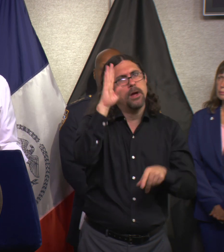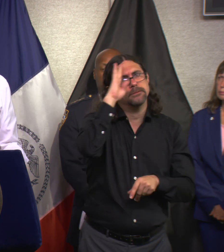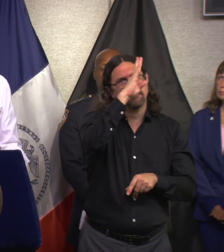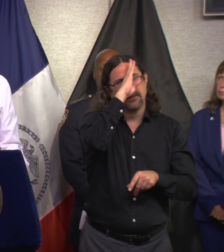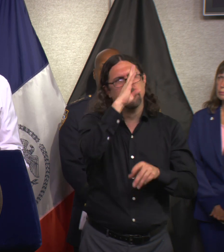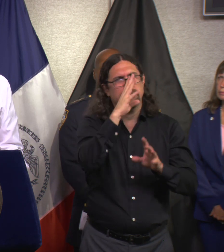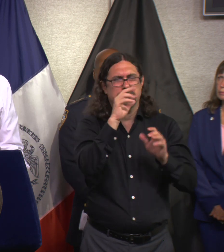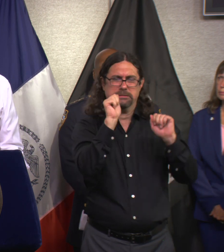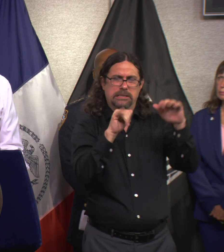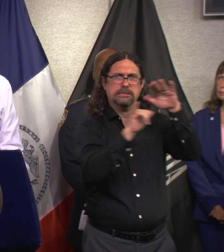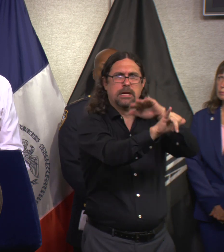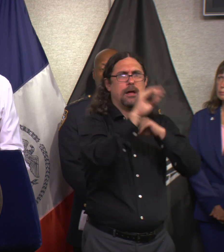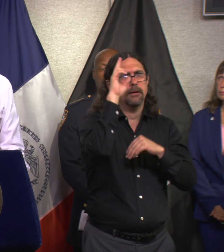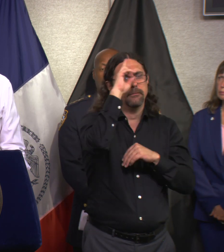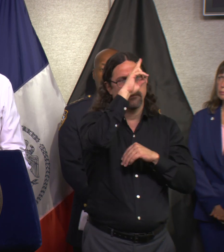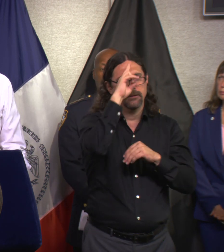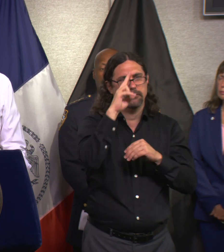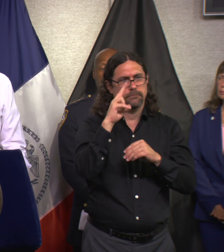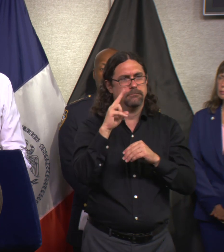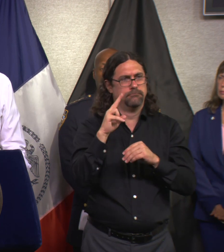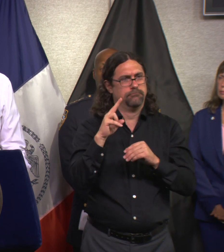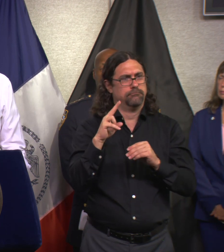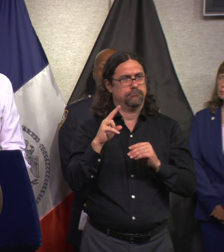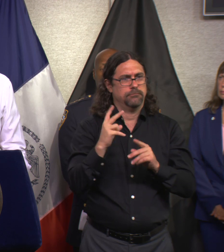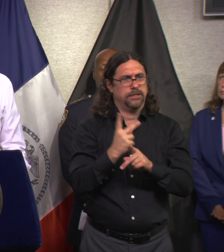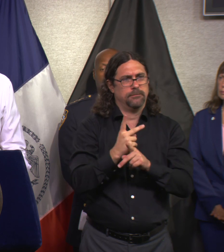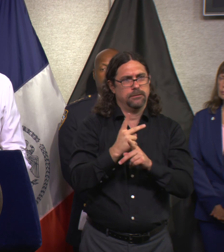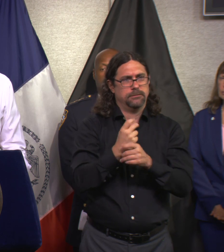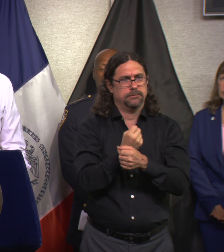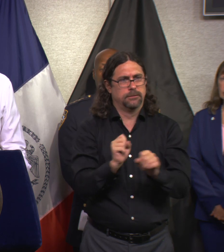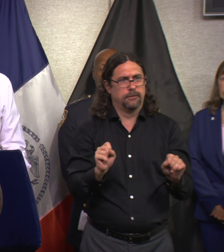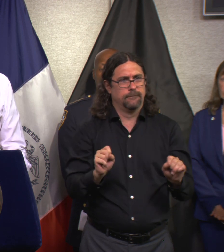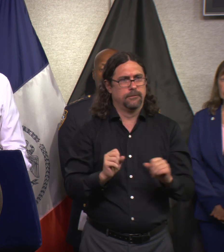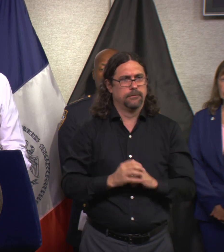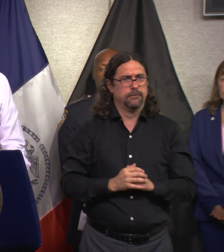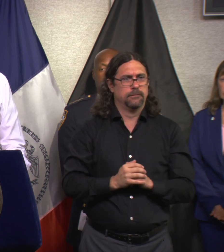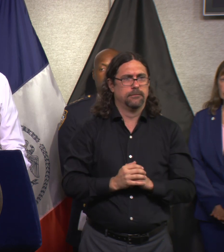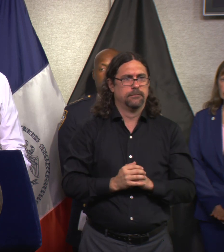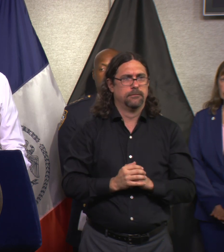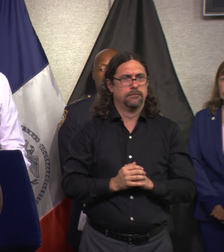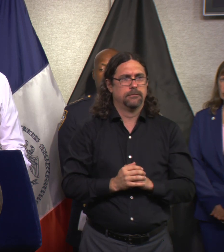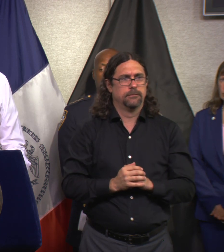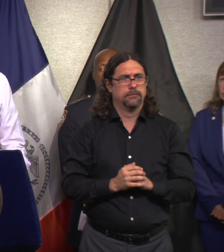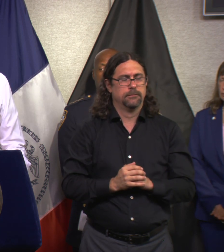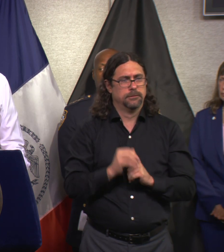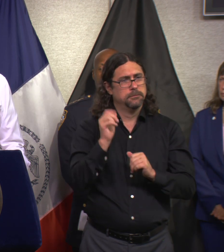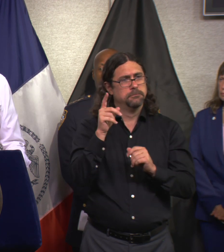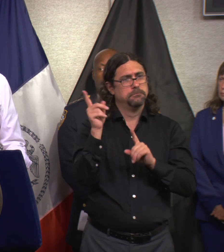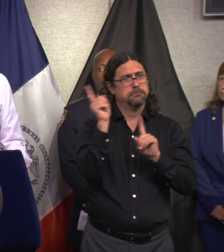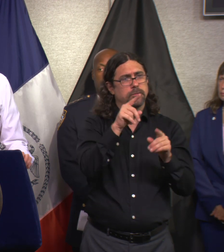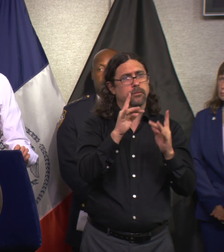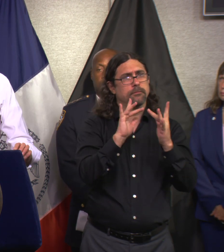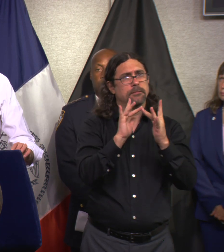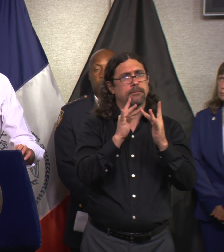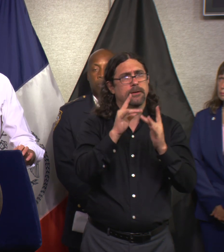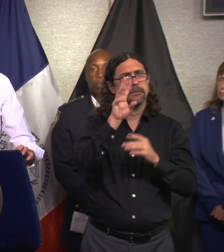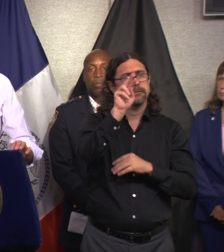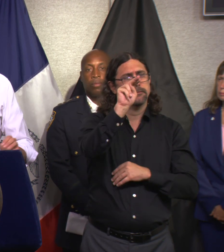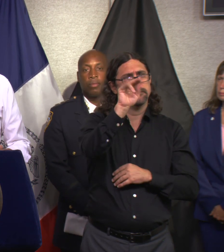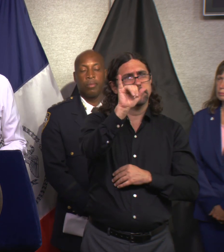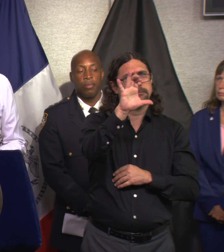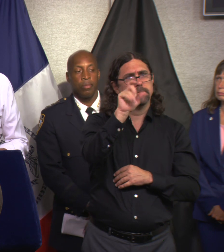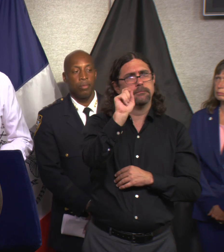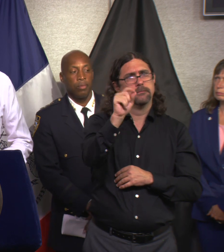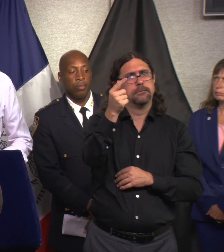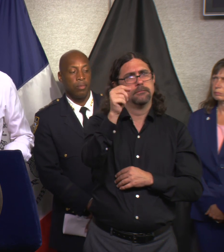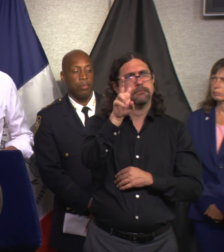visit nyc.gov, and we'll constantly be updating that information. Just a few words in Spanish, and then I'd like you to